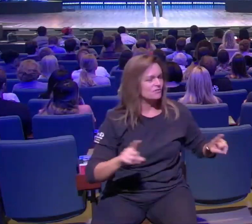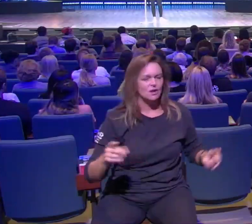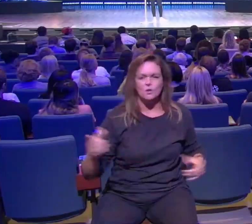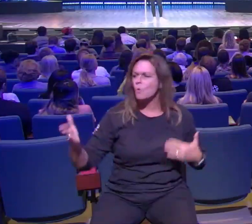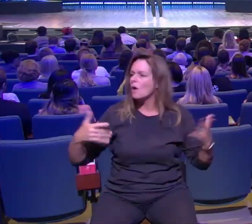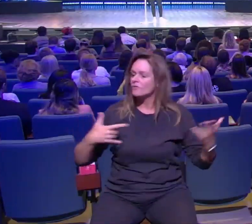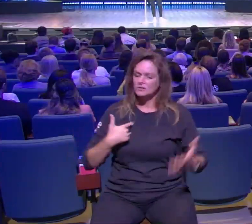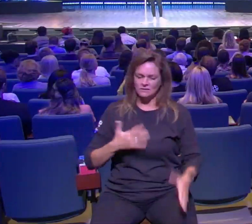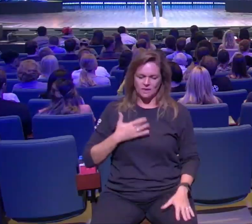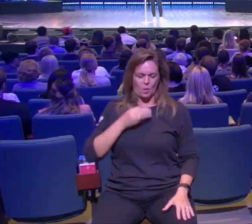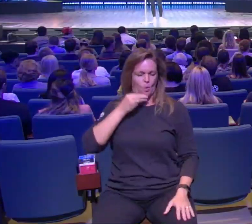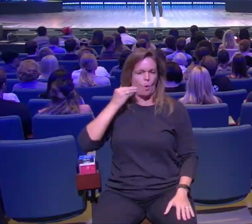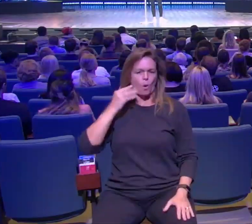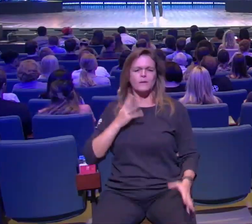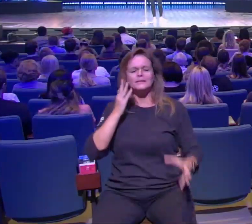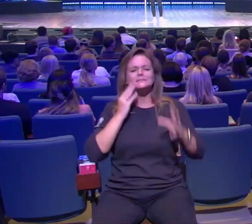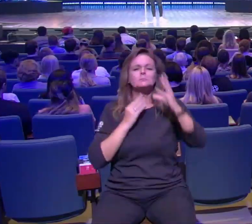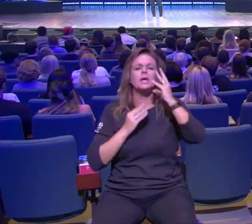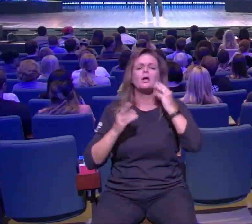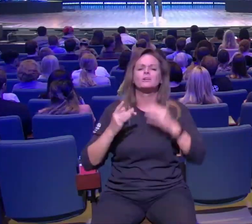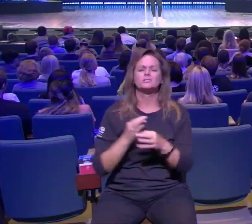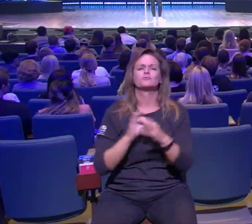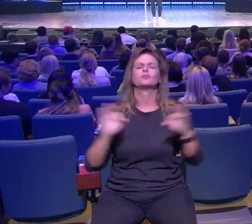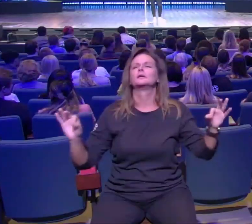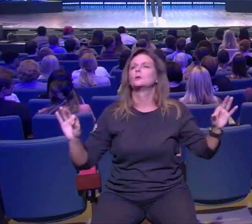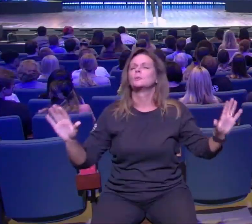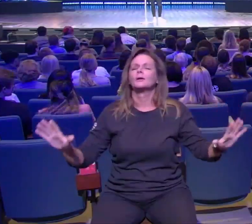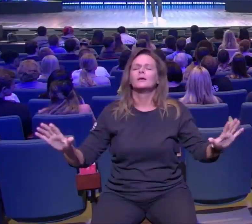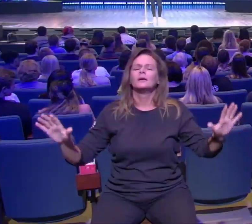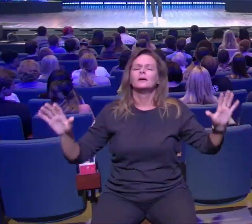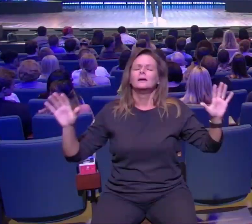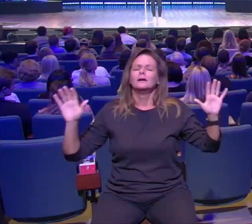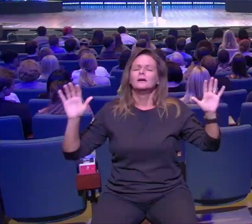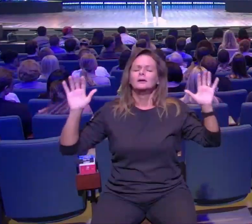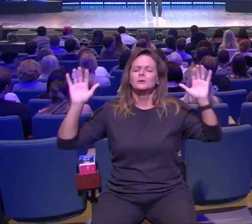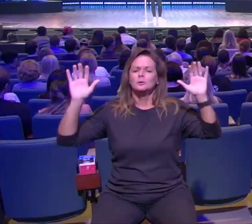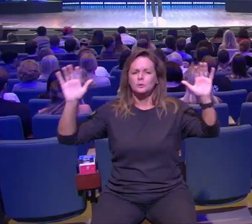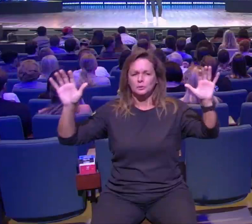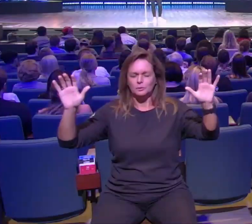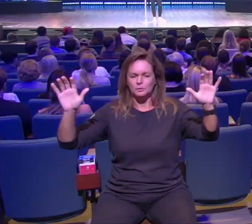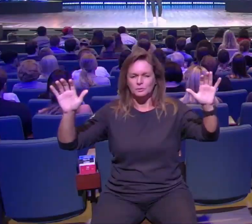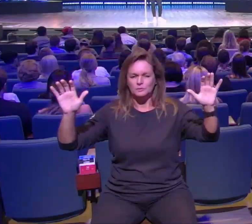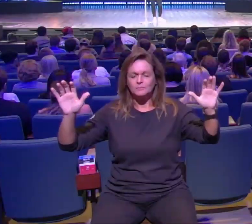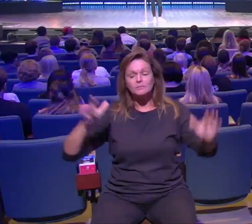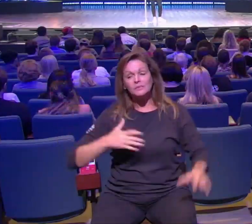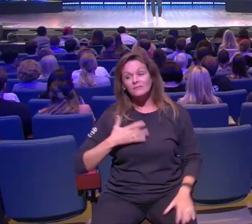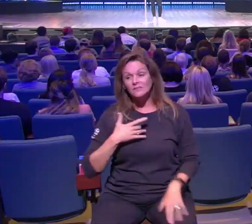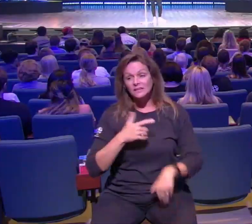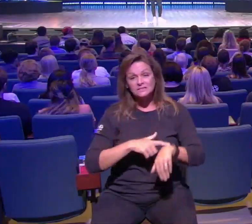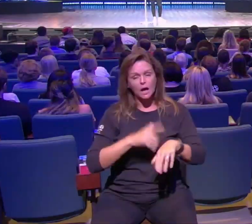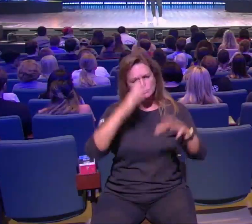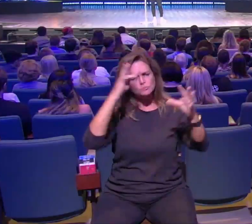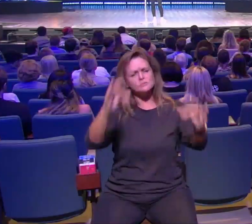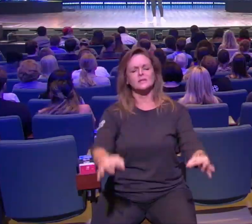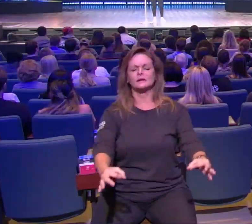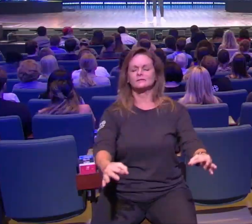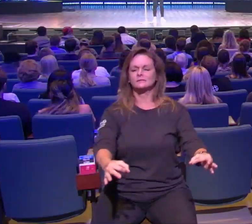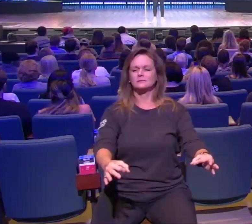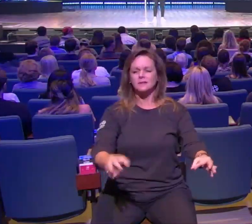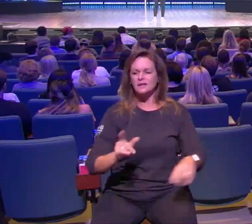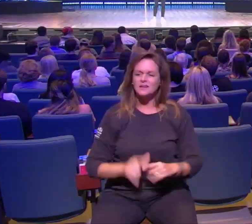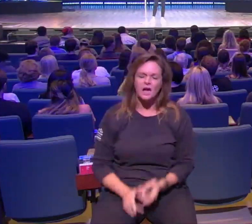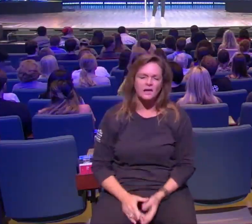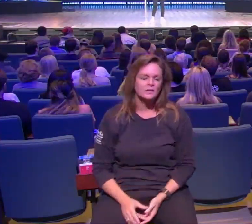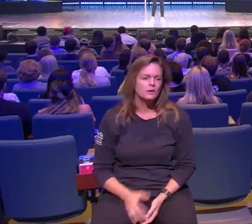Christ Fellowship their home can experience the freedom that God has for them. But it also says it's an appointed time of decision. See,